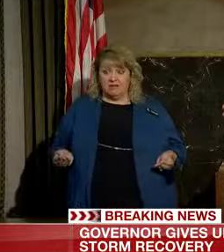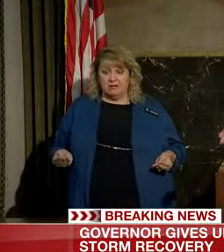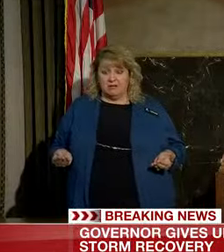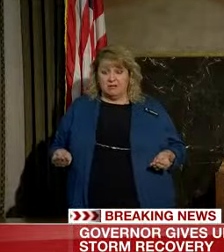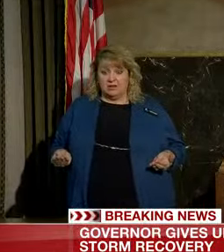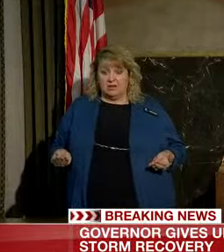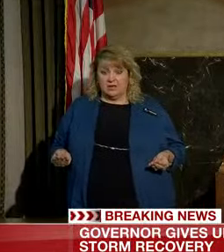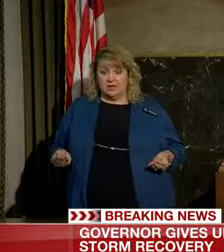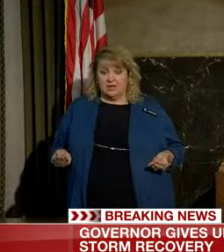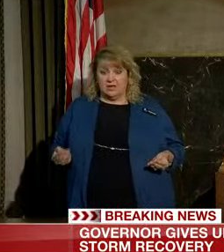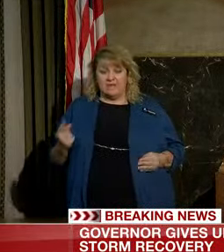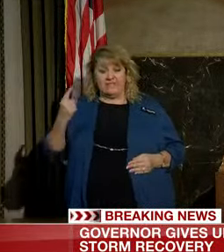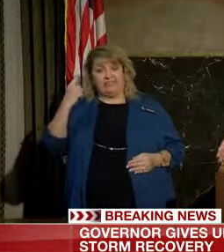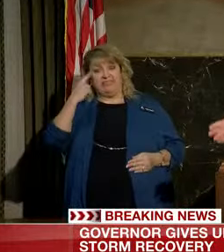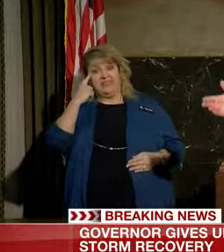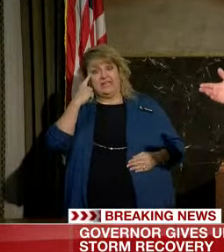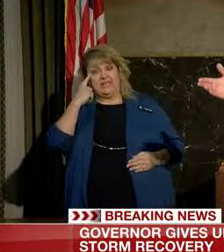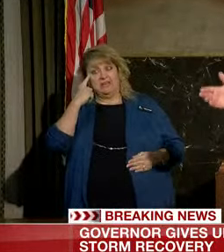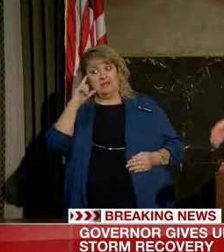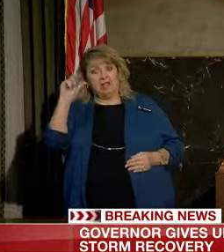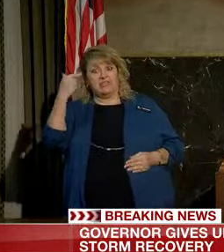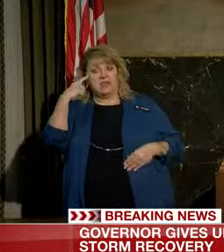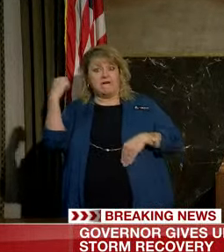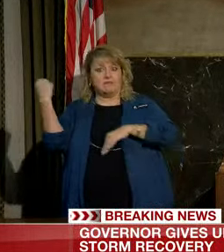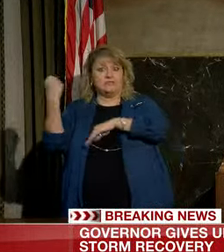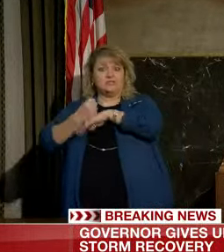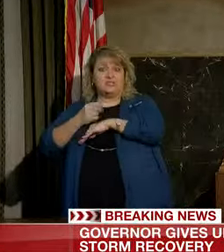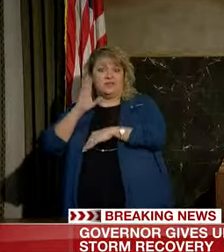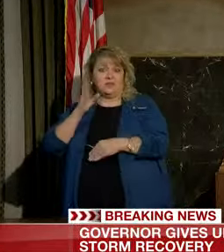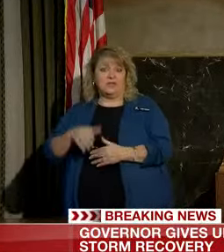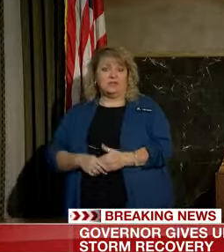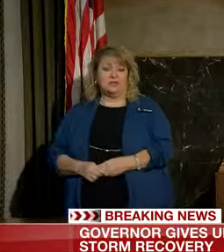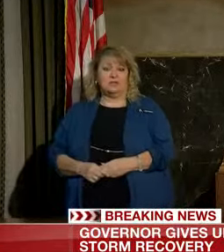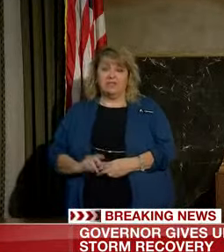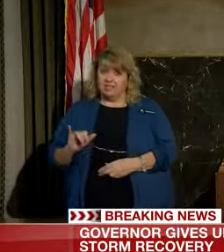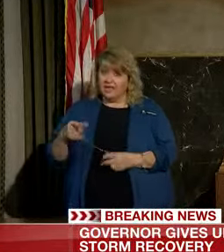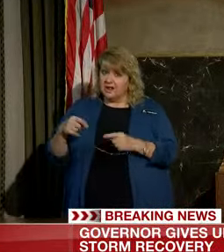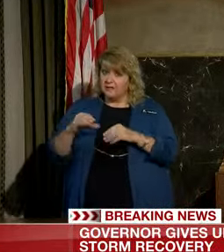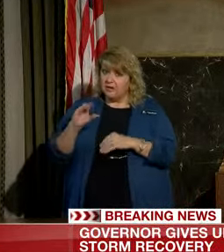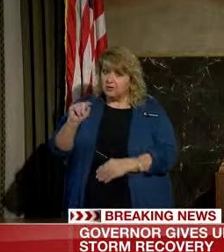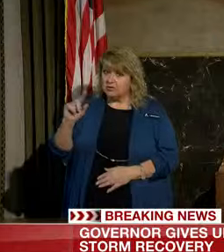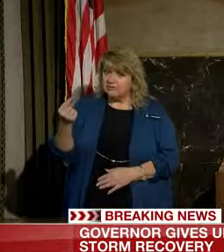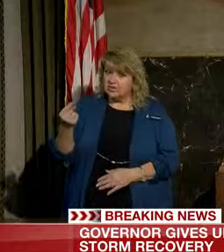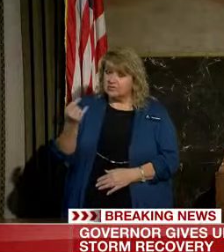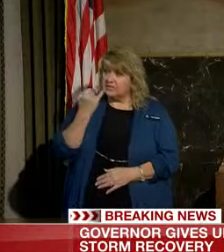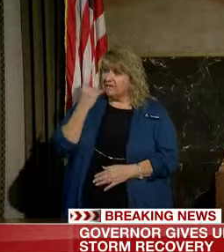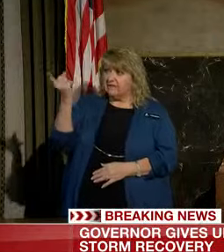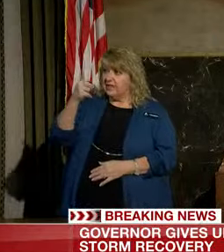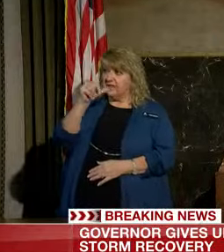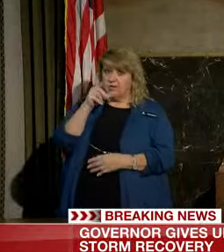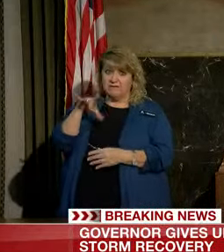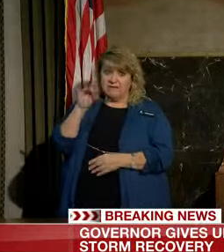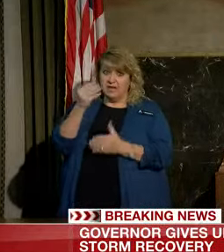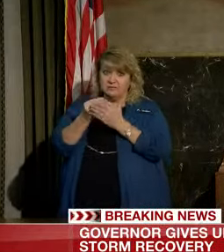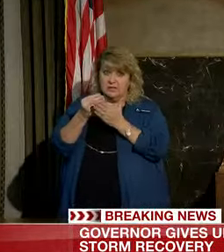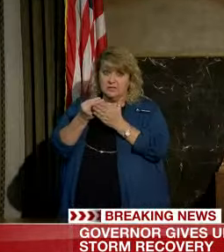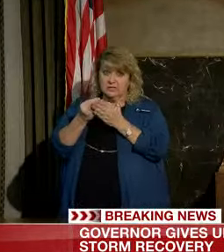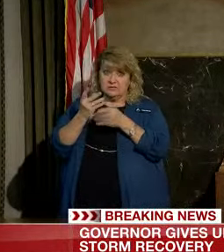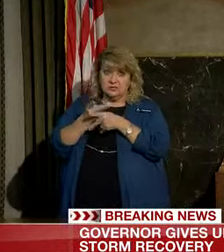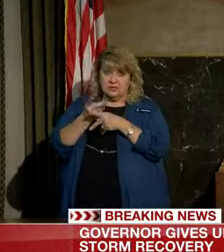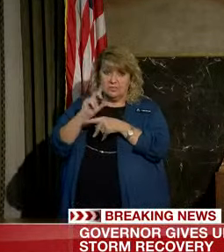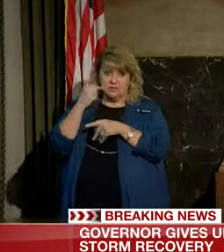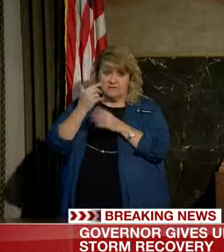wanted to contemplate a government shutdown, which would happen on the 1st of October, as you know, if they don't find money to keep the government